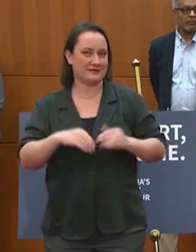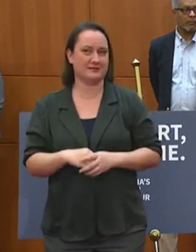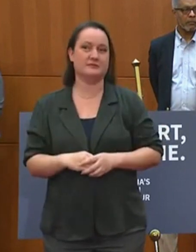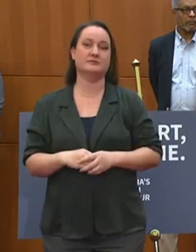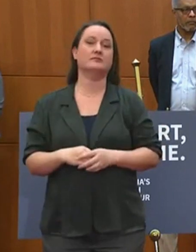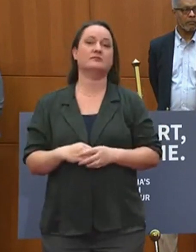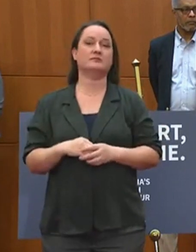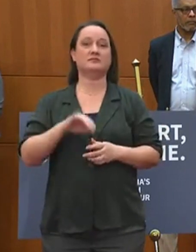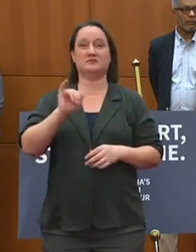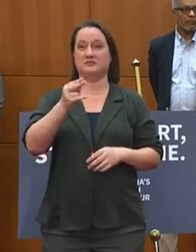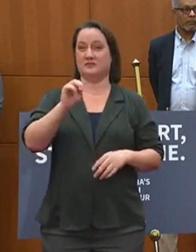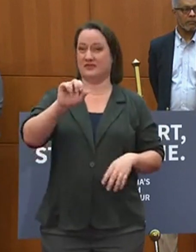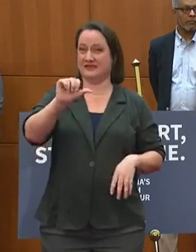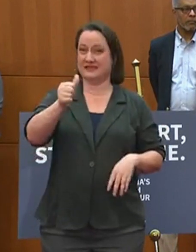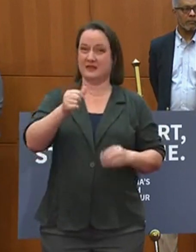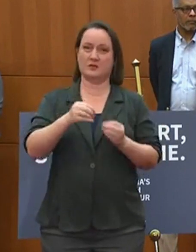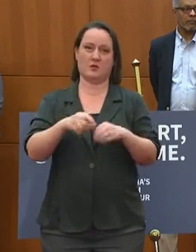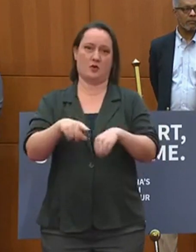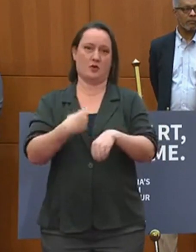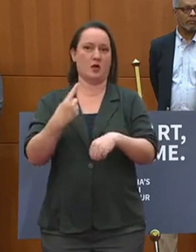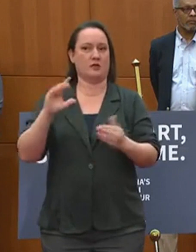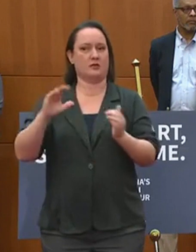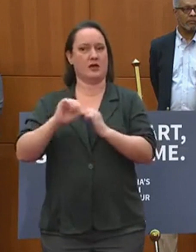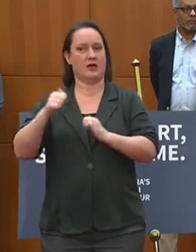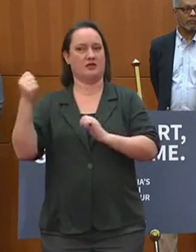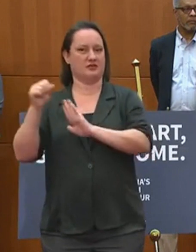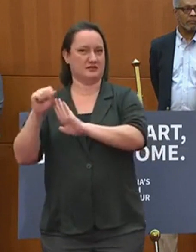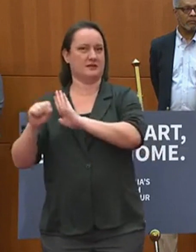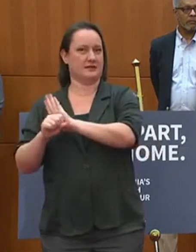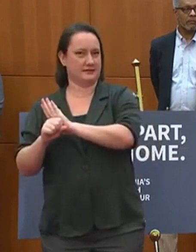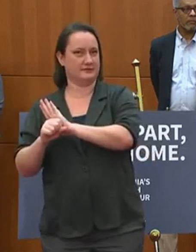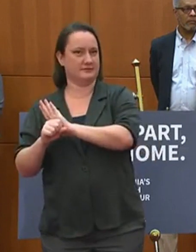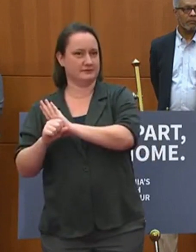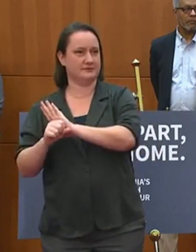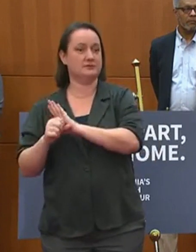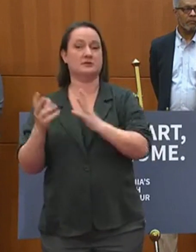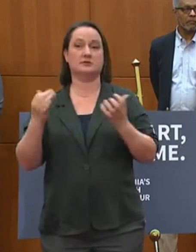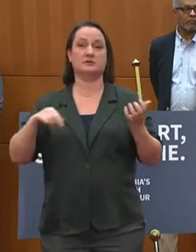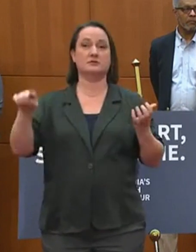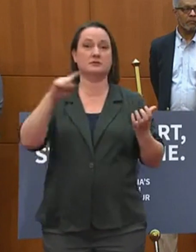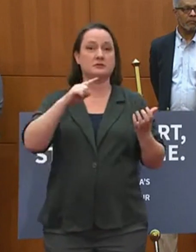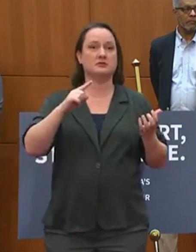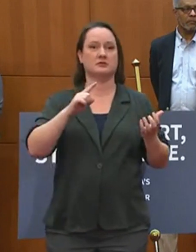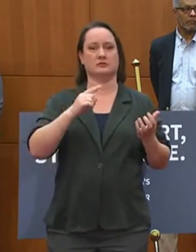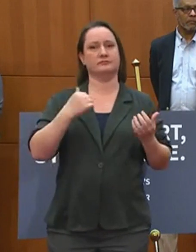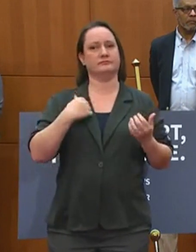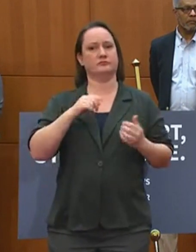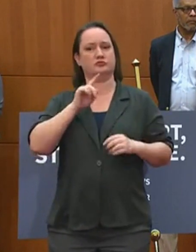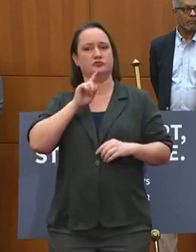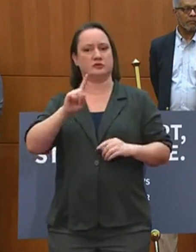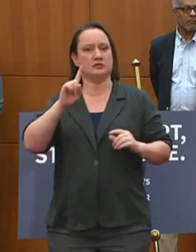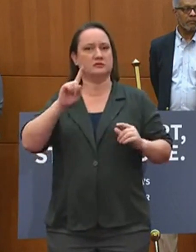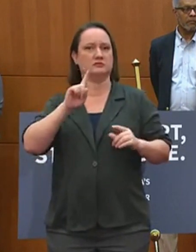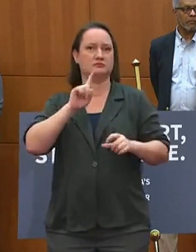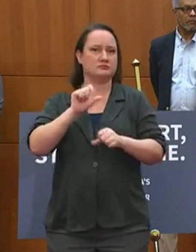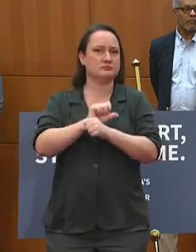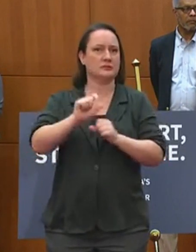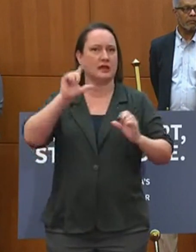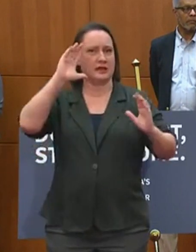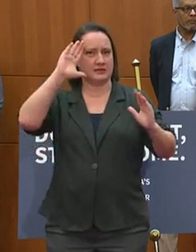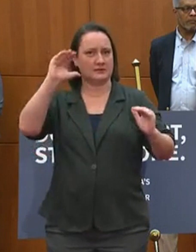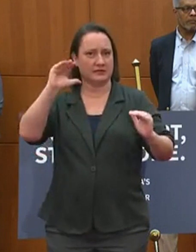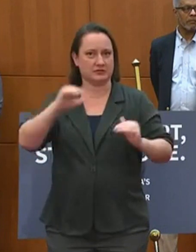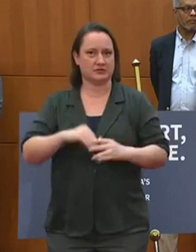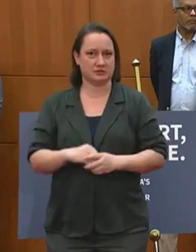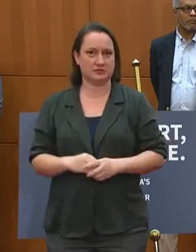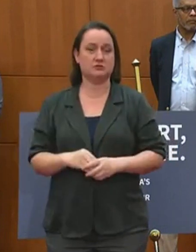most other states. I want Virginians to be realistic in their expectations. You need to